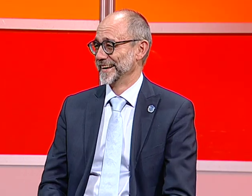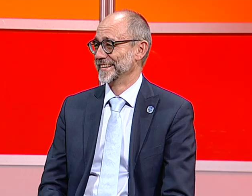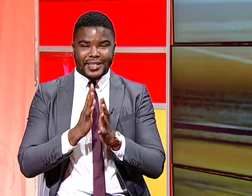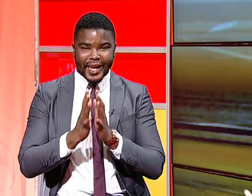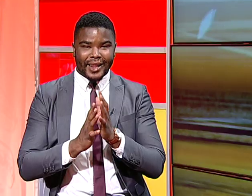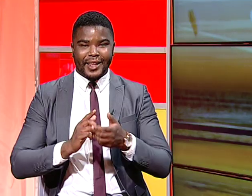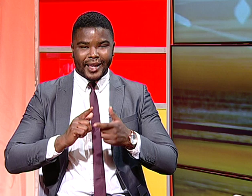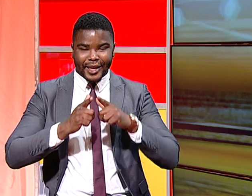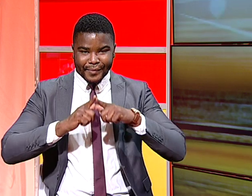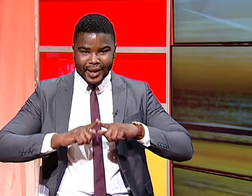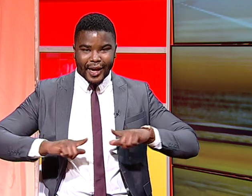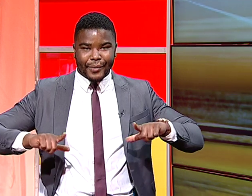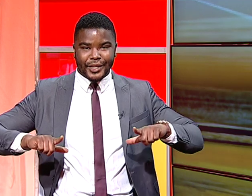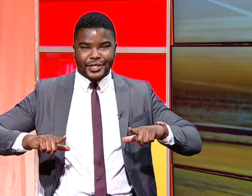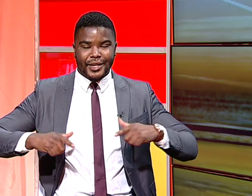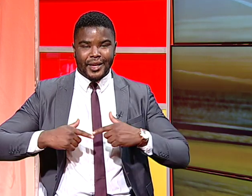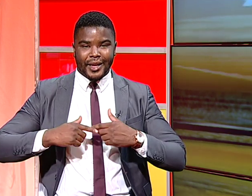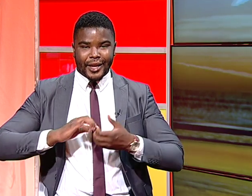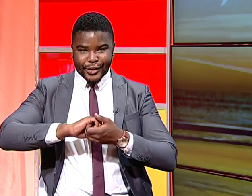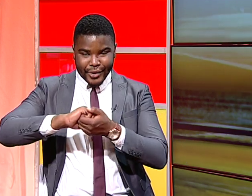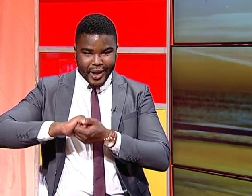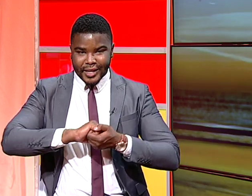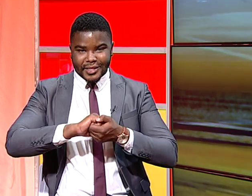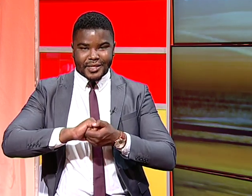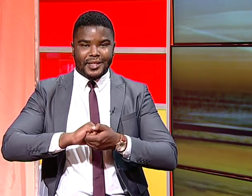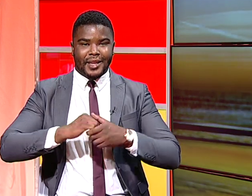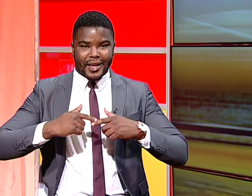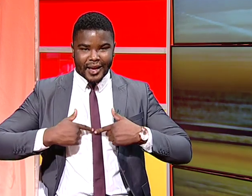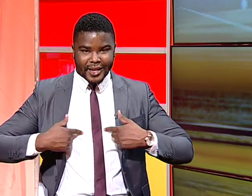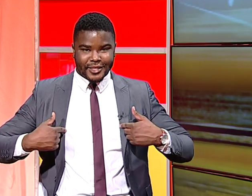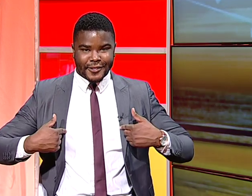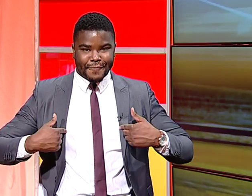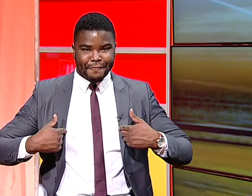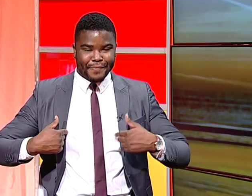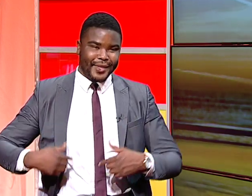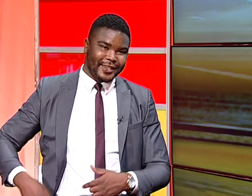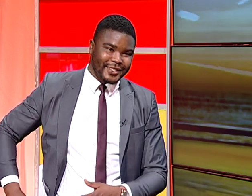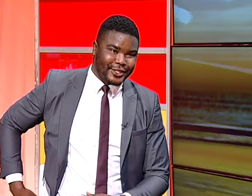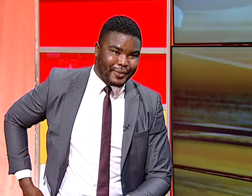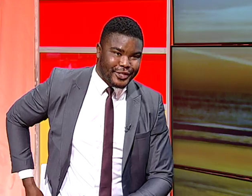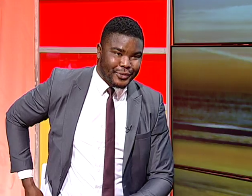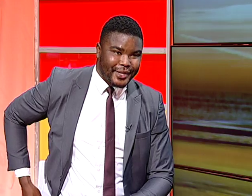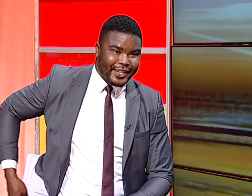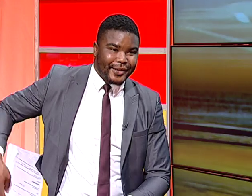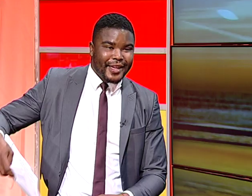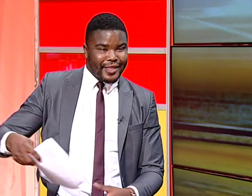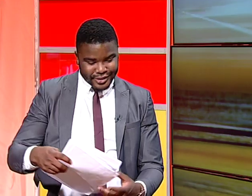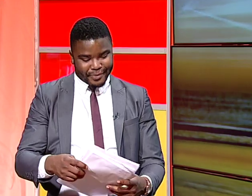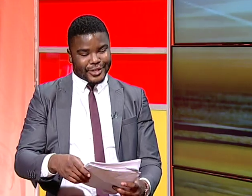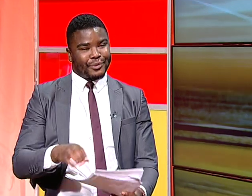goes, sign language unites us. Such a pleasure to be here. Such a pleasure to be